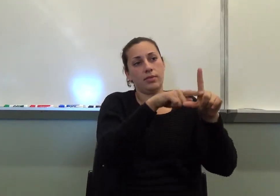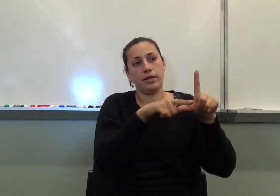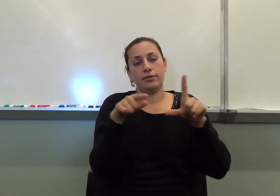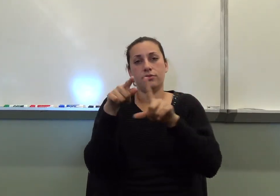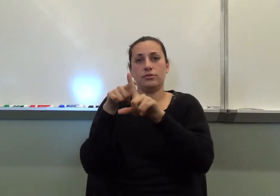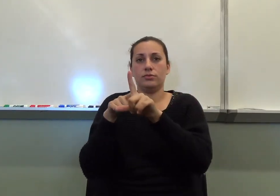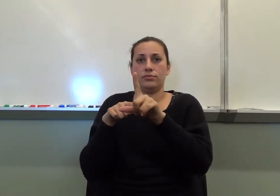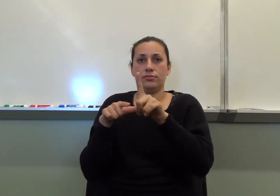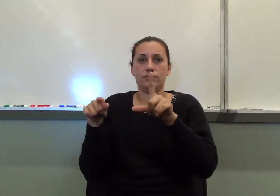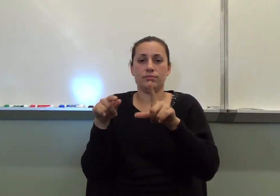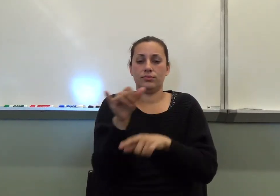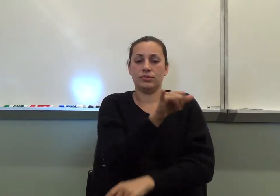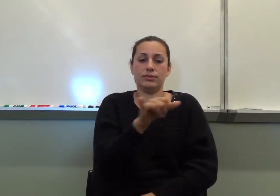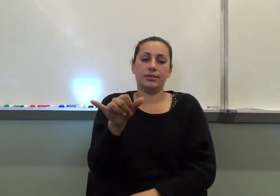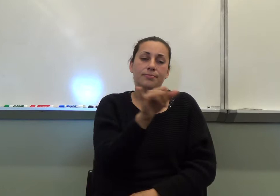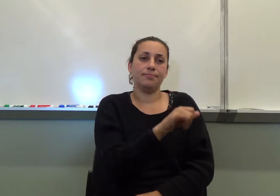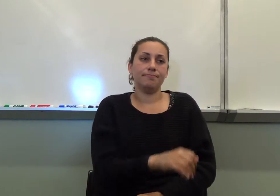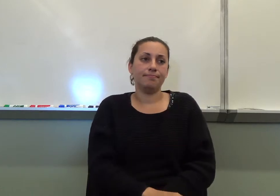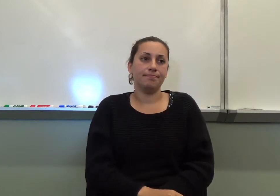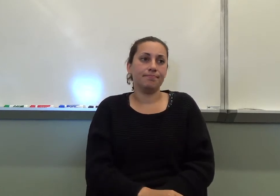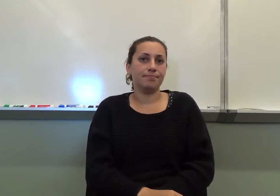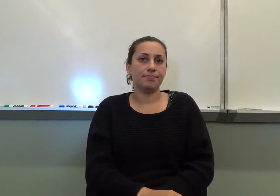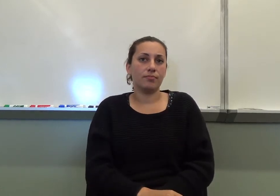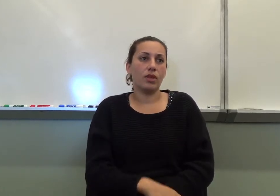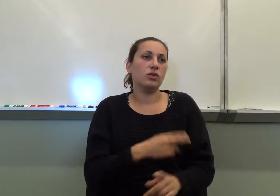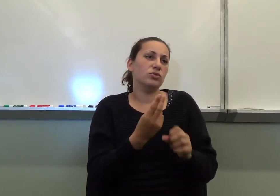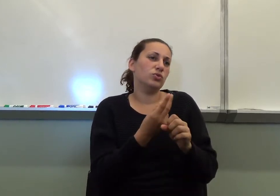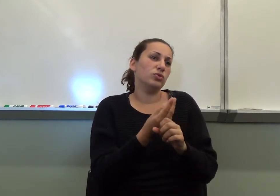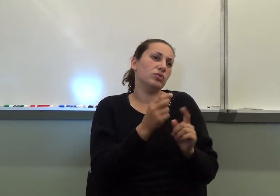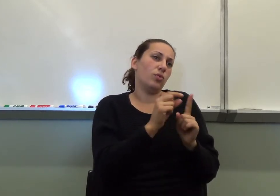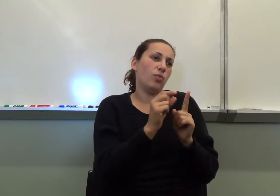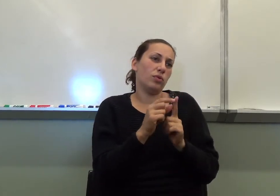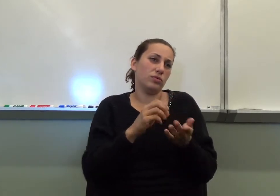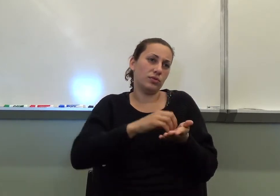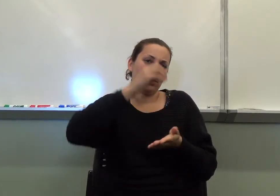So it uses all those definitions we had yesterday. Anything